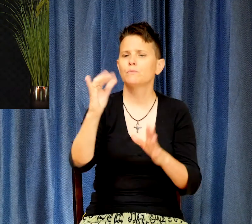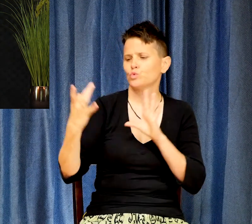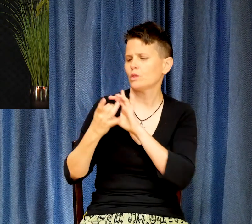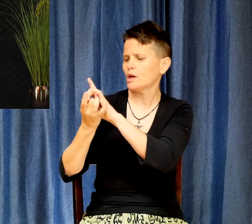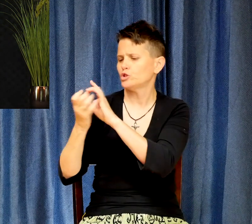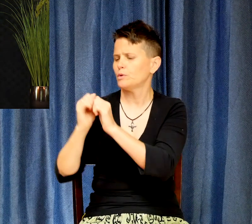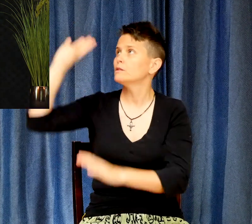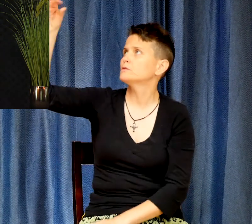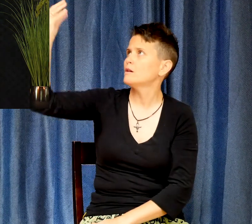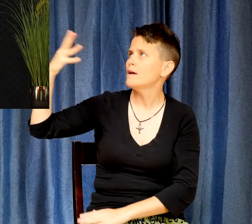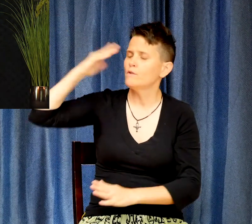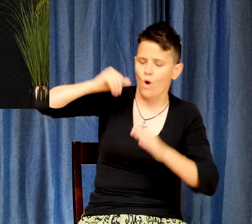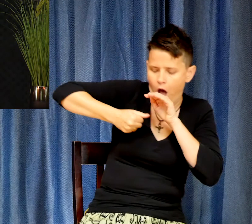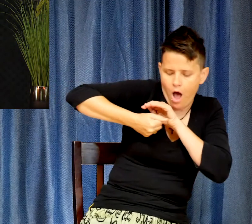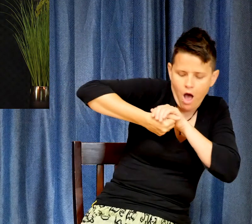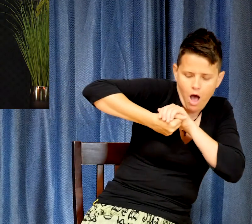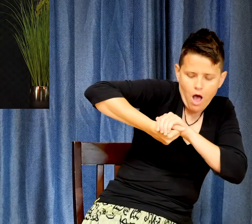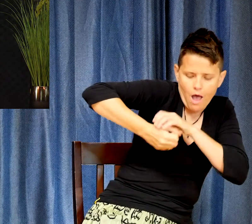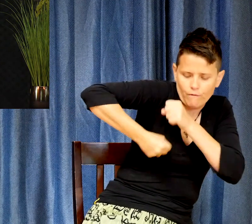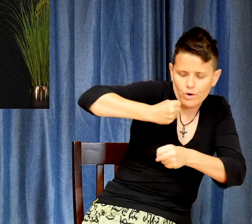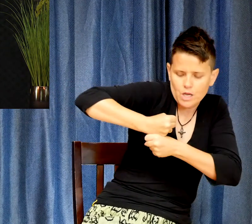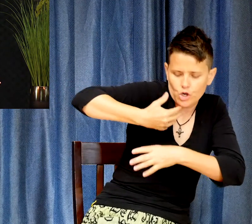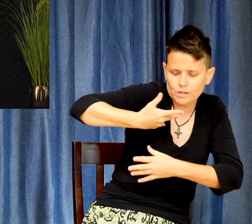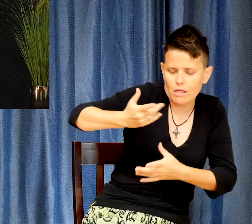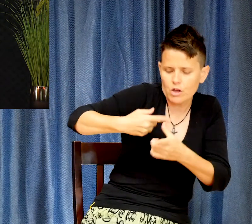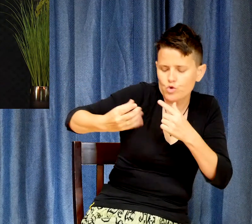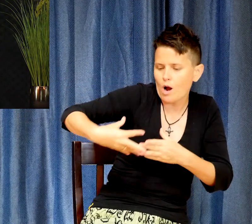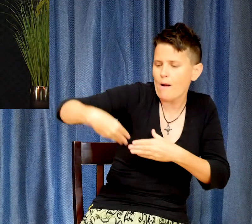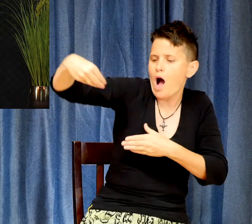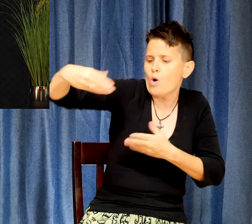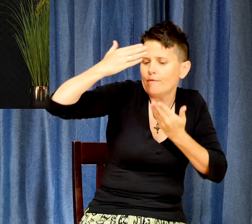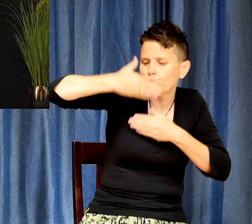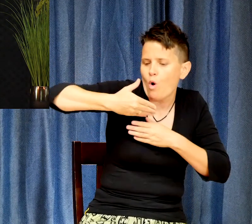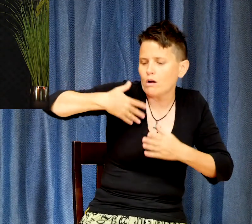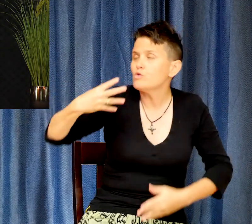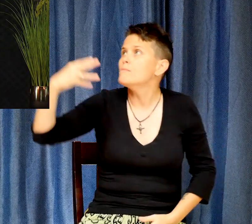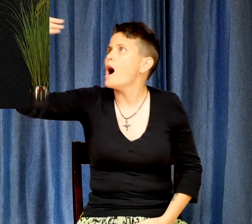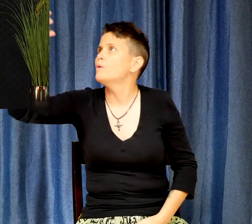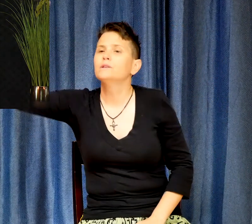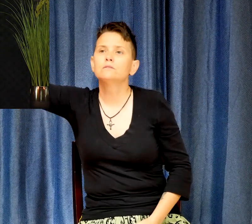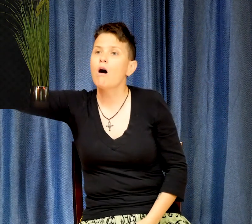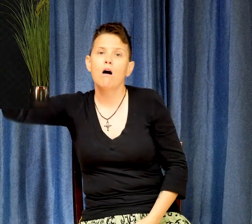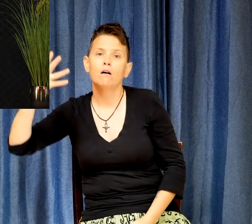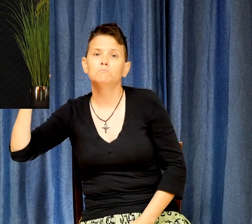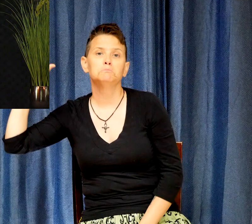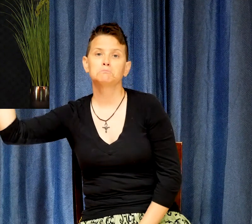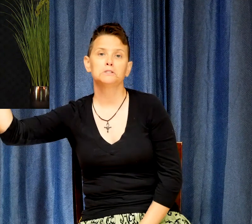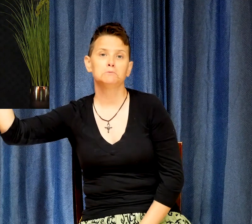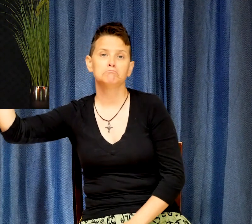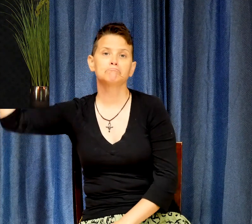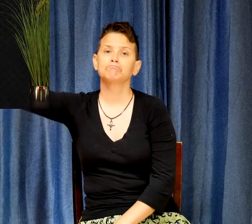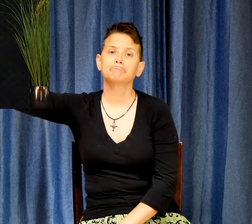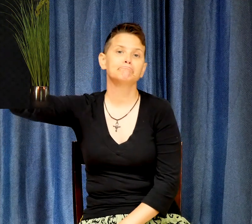years and then chose to come out of darkness, the sun would still be shining, as if you had never left. You